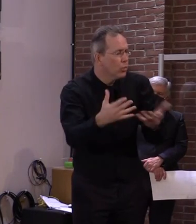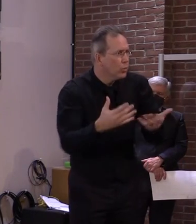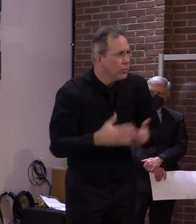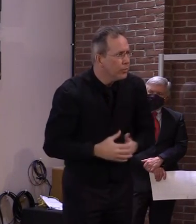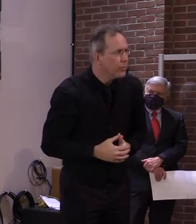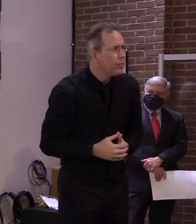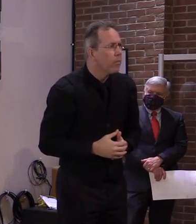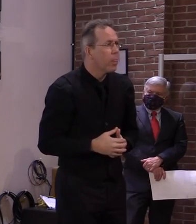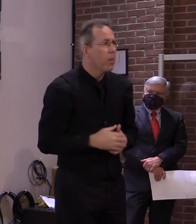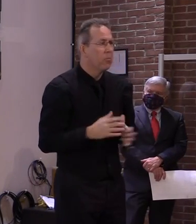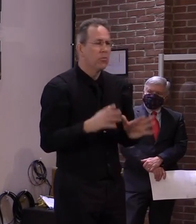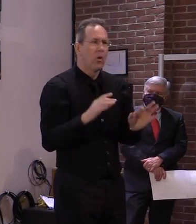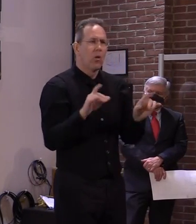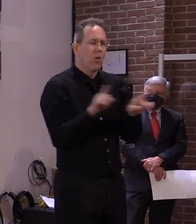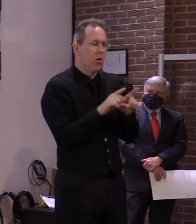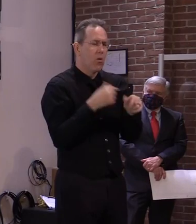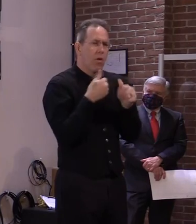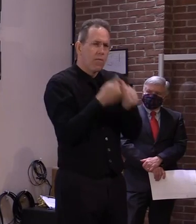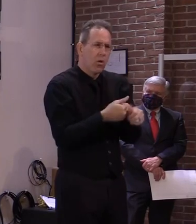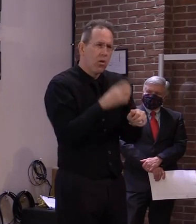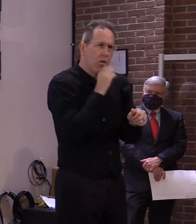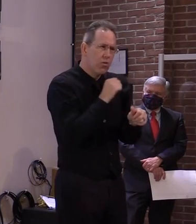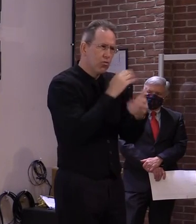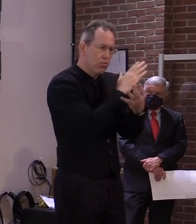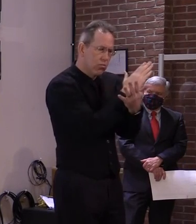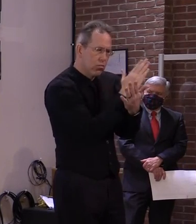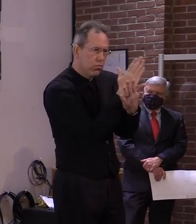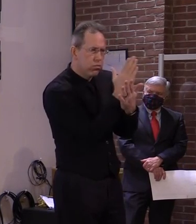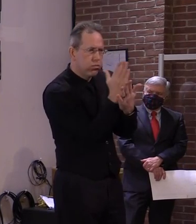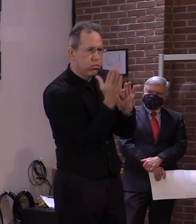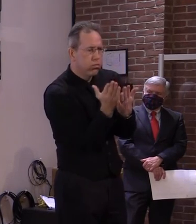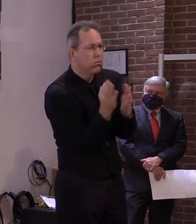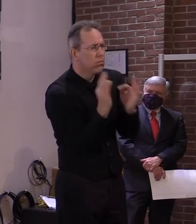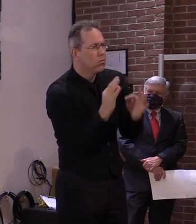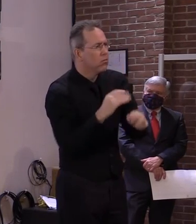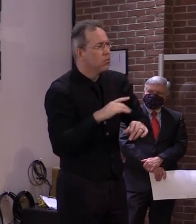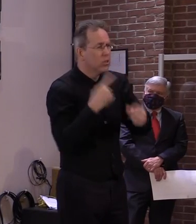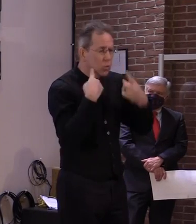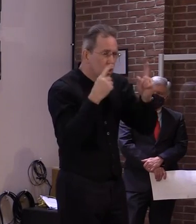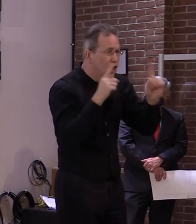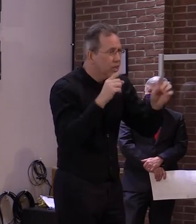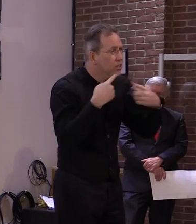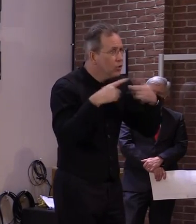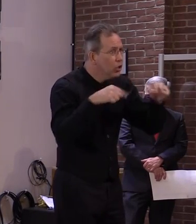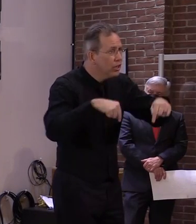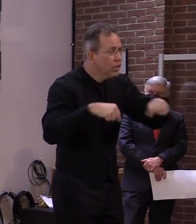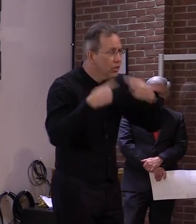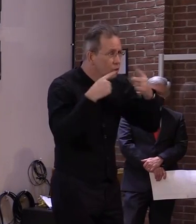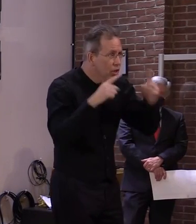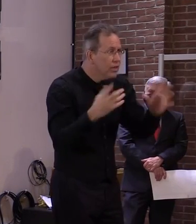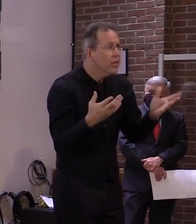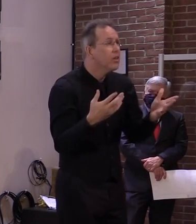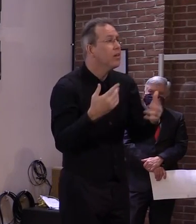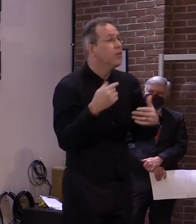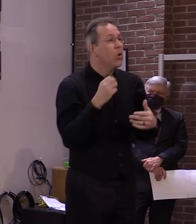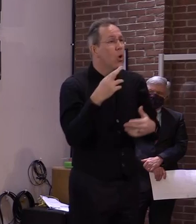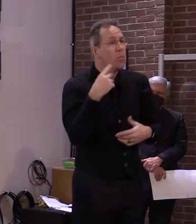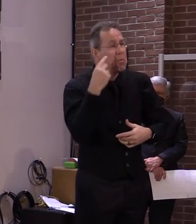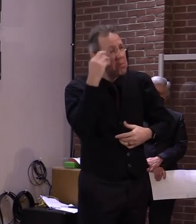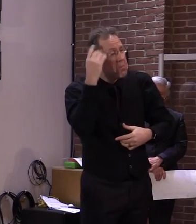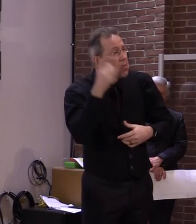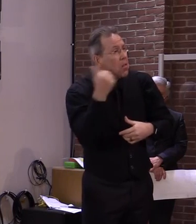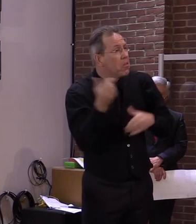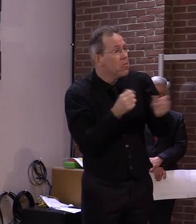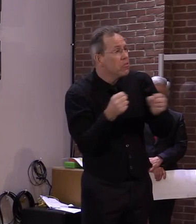taken and continue with the age banding, or we may try something else to satisfy a certain sector.